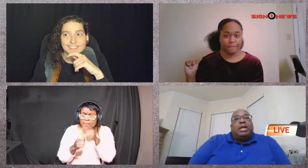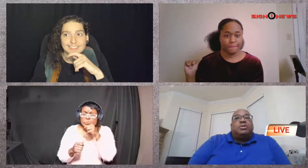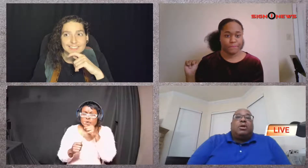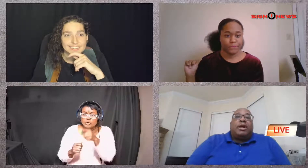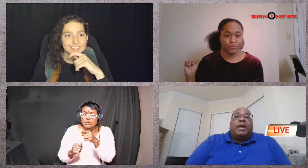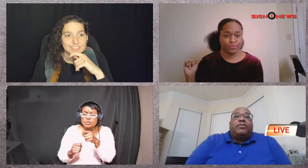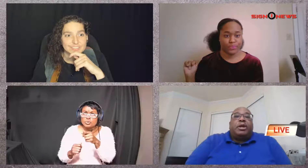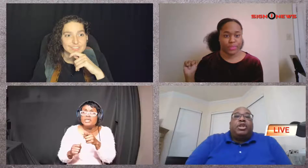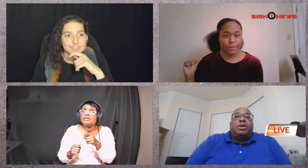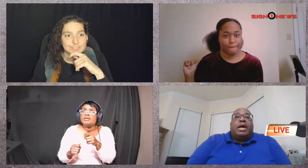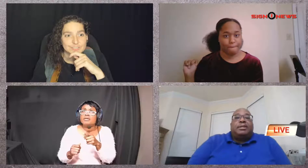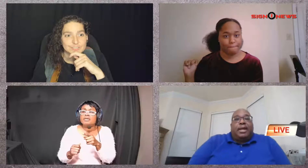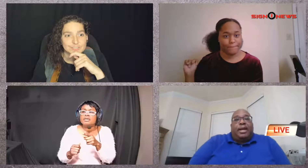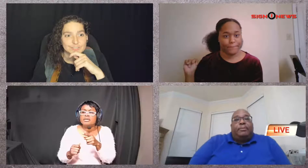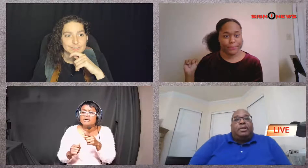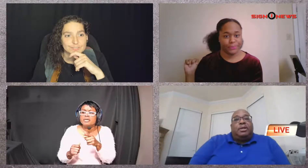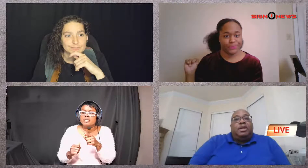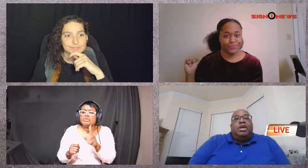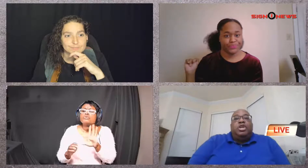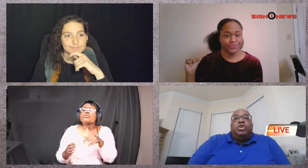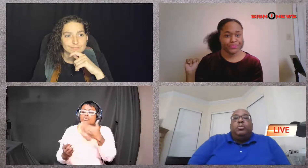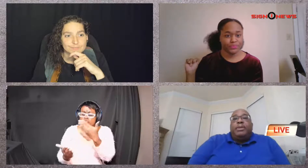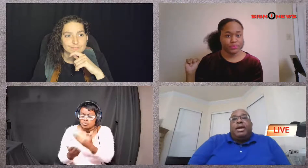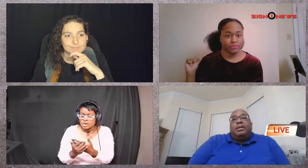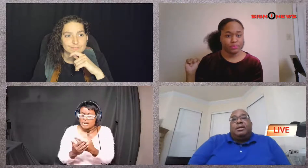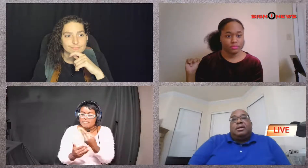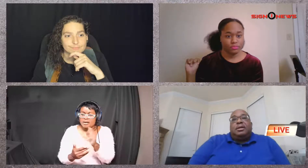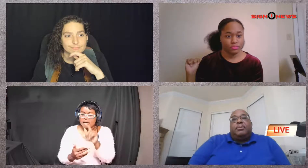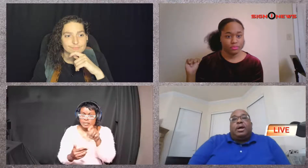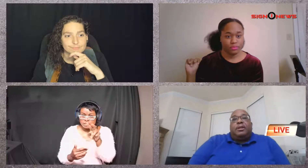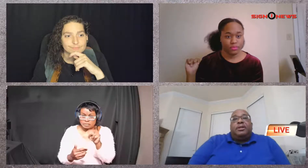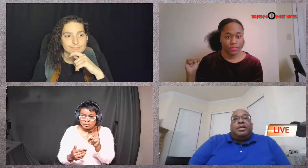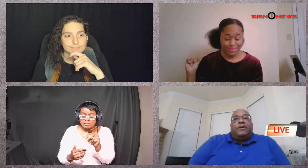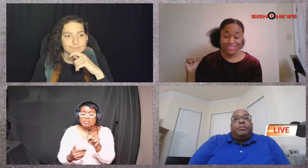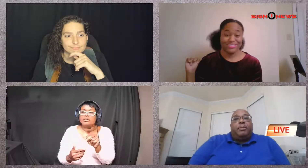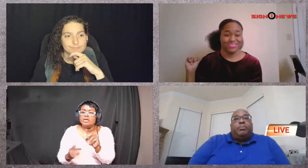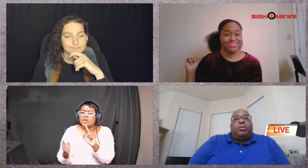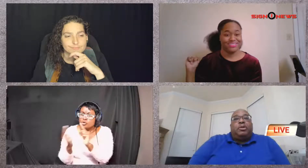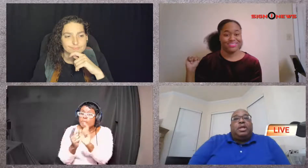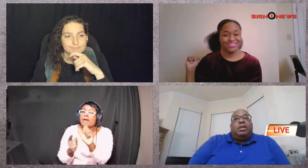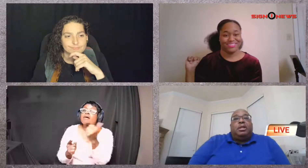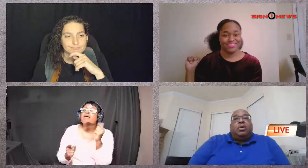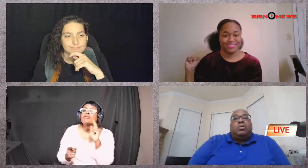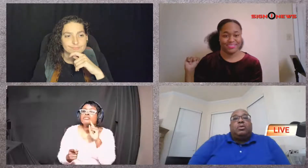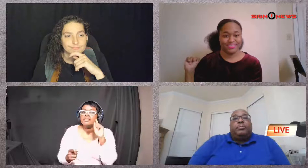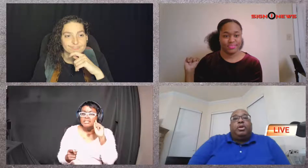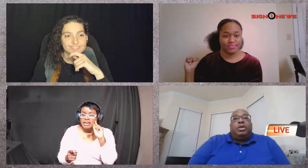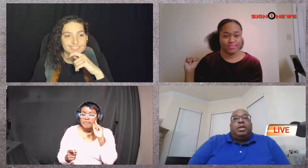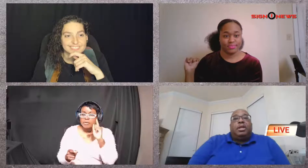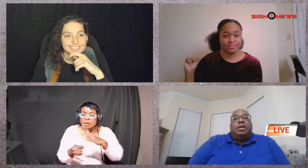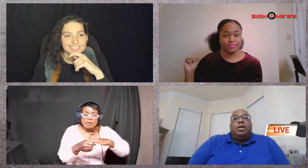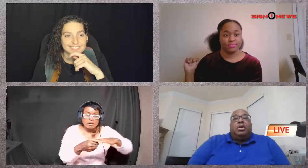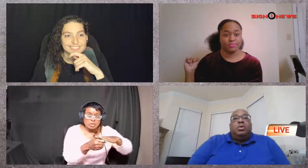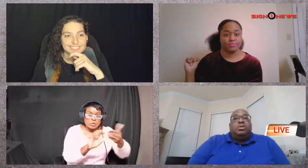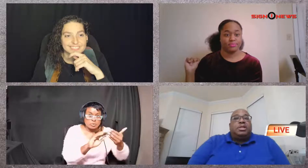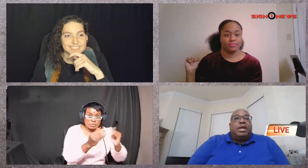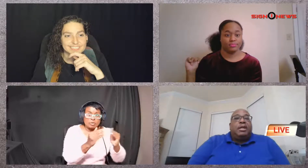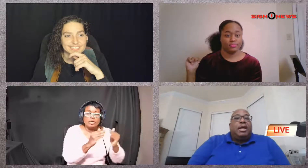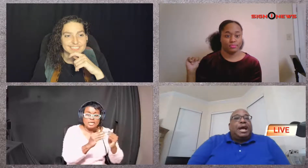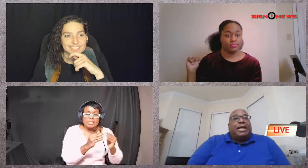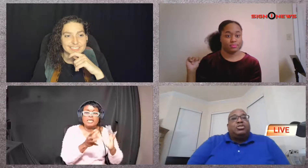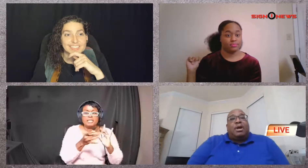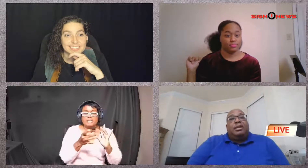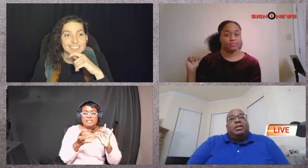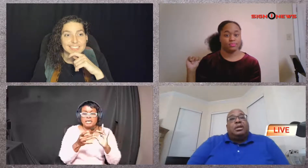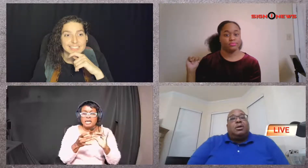you, not too long after you got to Hampton, you met other deaf people in the local community who